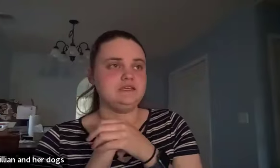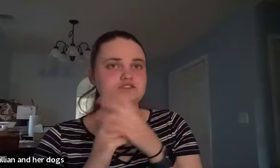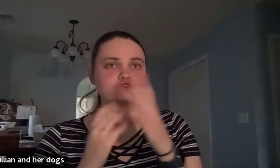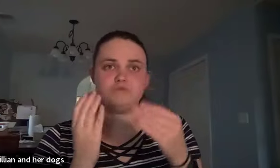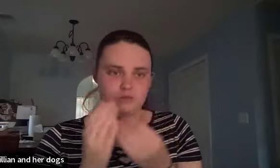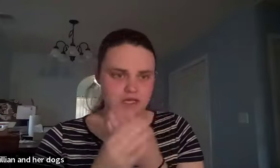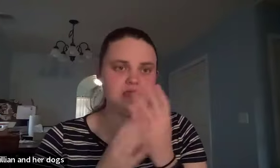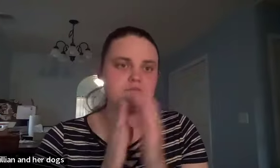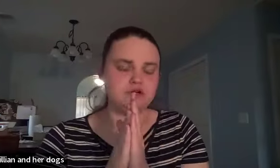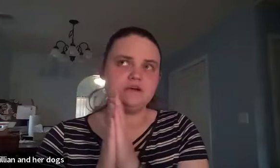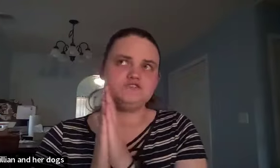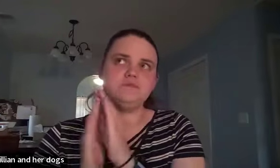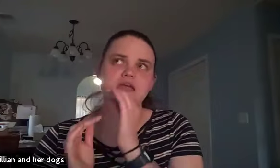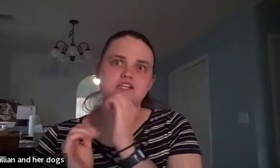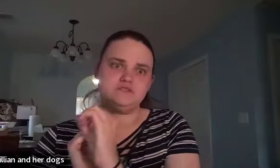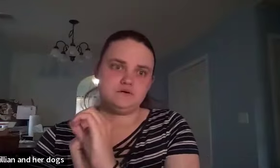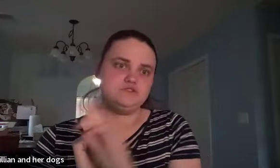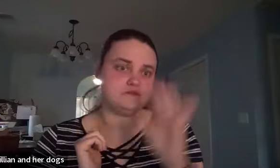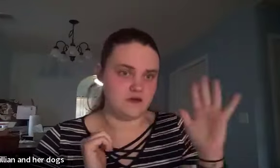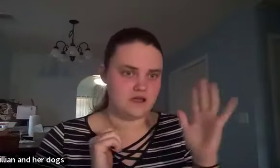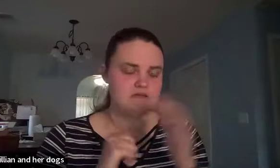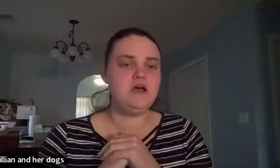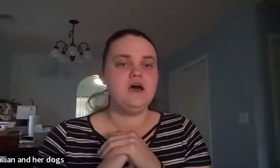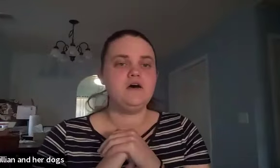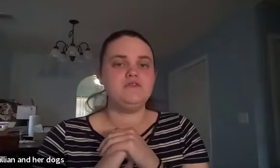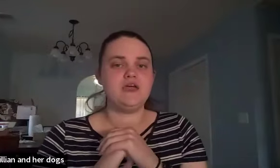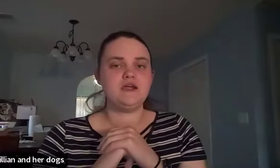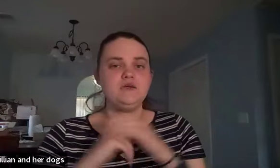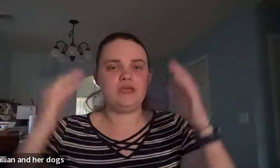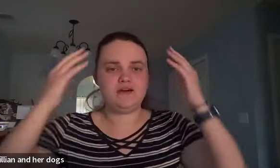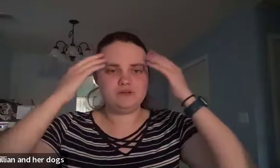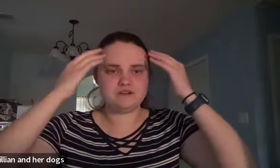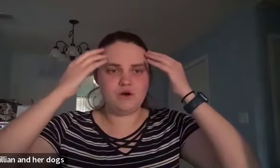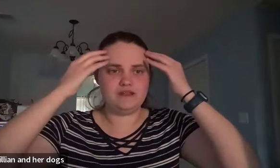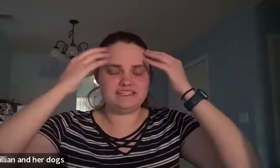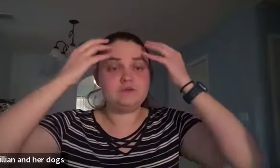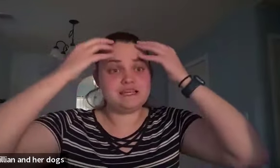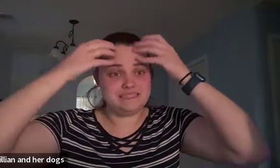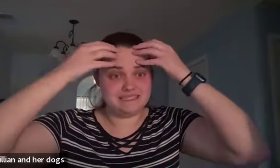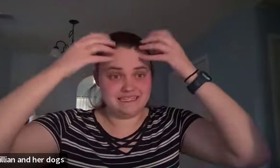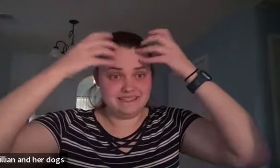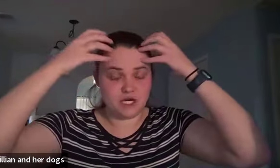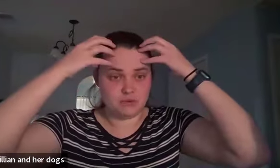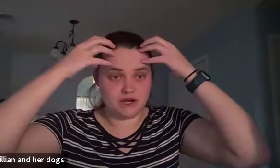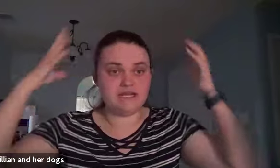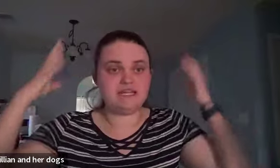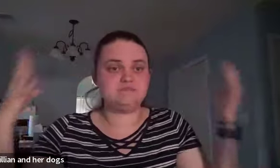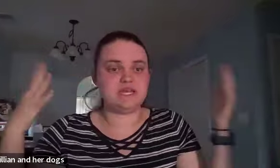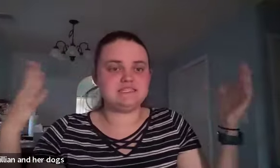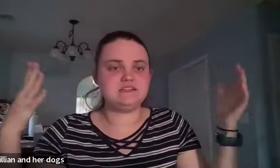is growing pretty much from the age of 0 to 5, there we have what's called it's called plasticity in our brain. It's